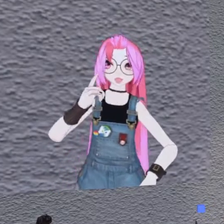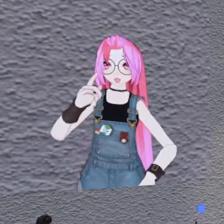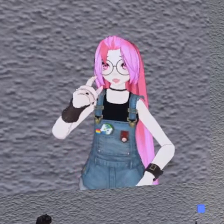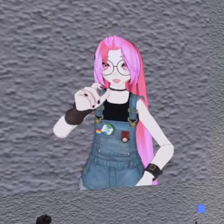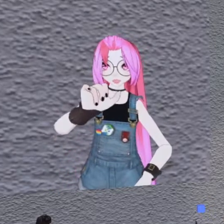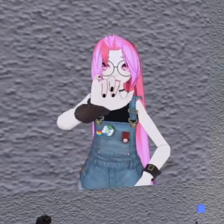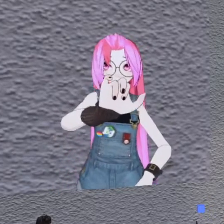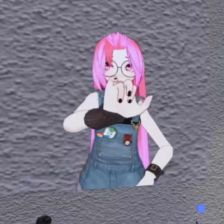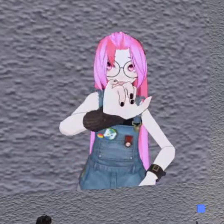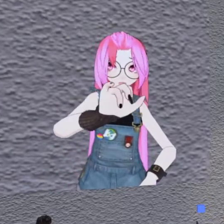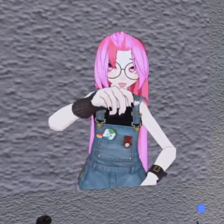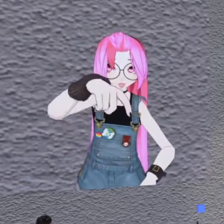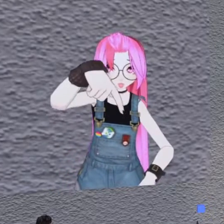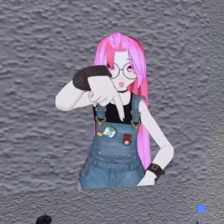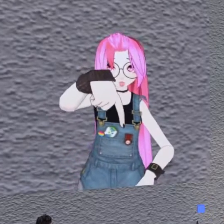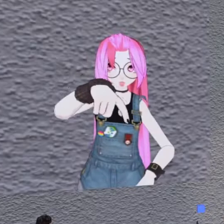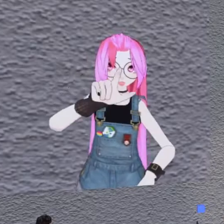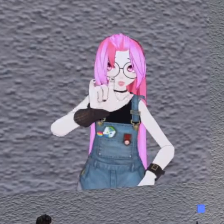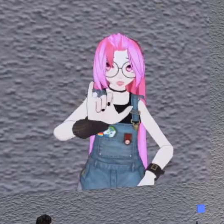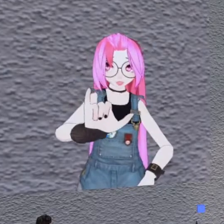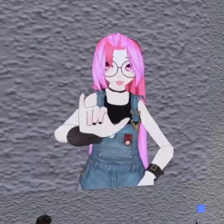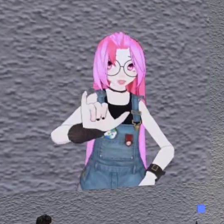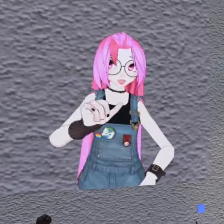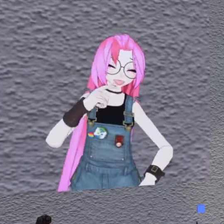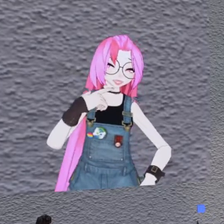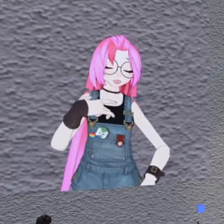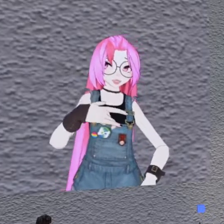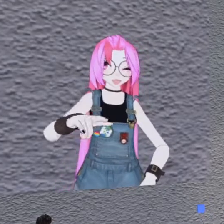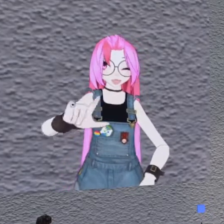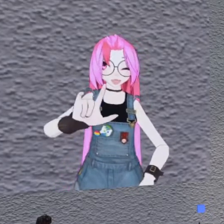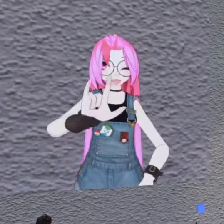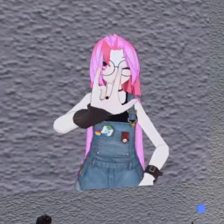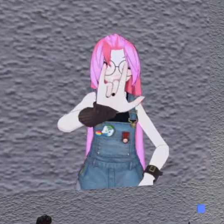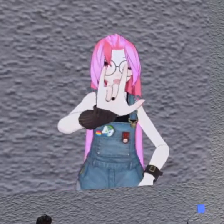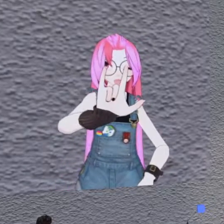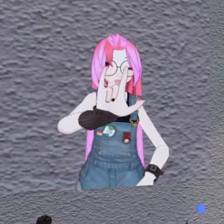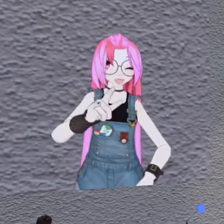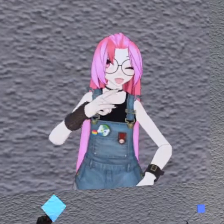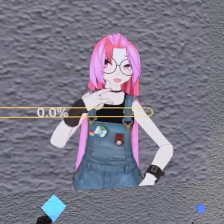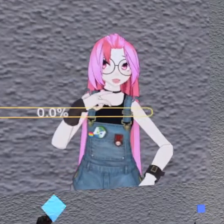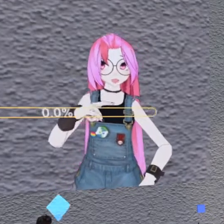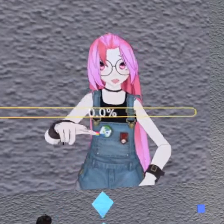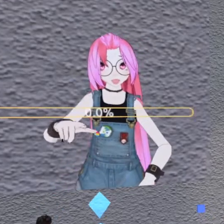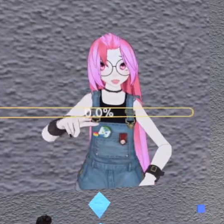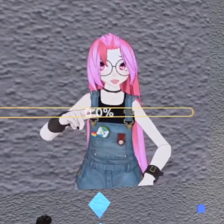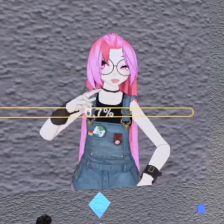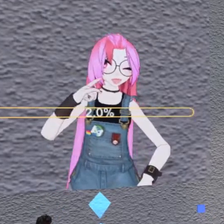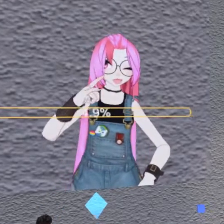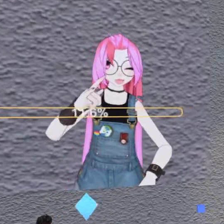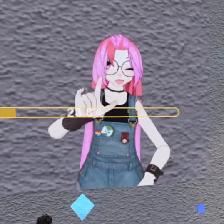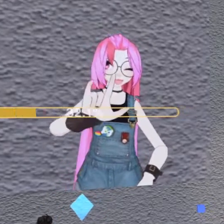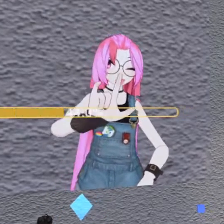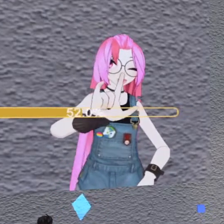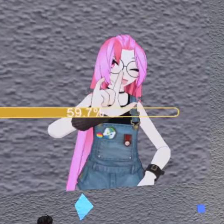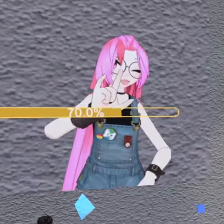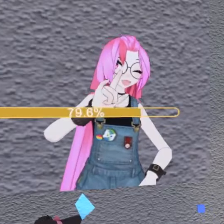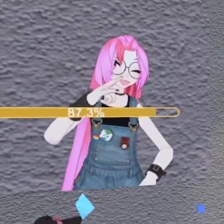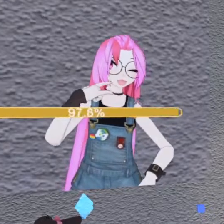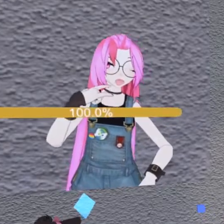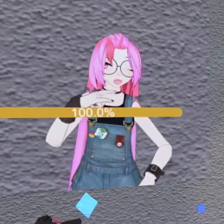because it's like you could go from like a G or a Y, it kind of meshes together into the I love you hand shape. This is a sign. The sign for California is just I love